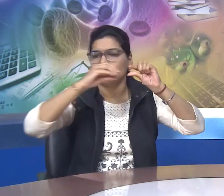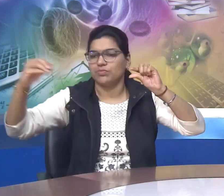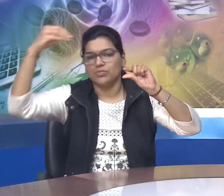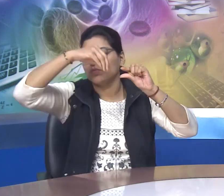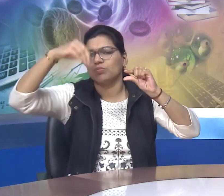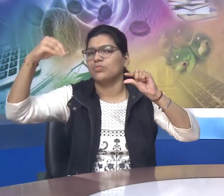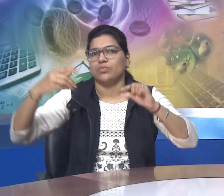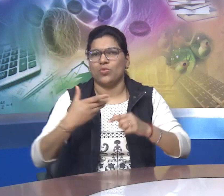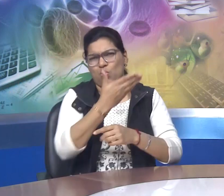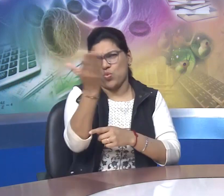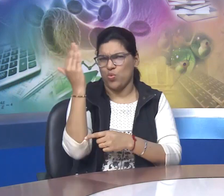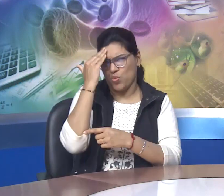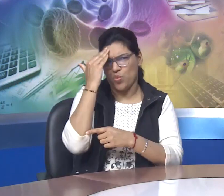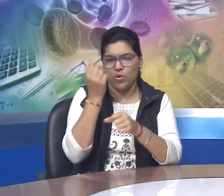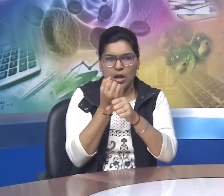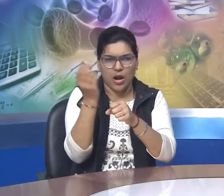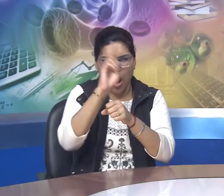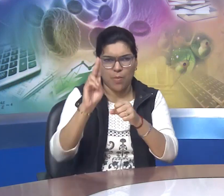Active voice starts